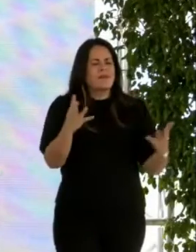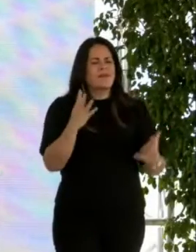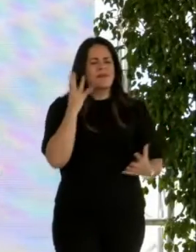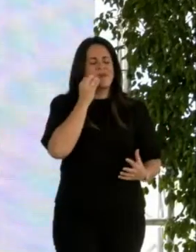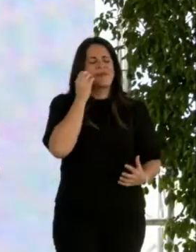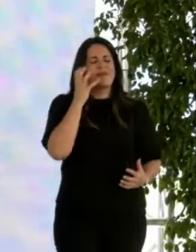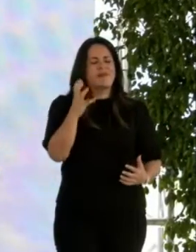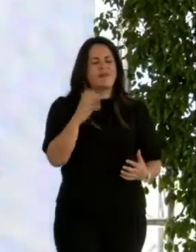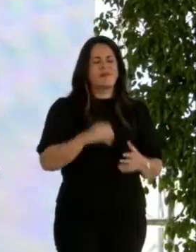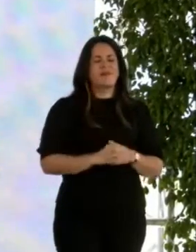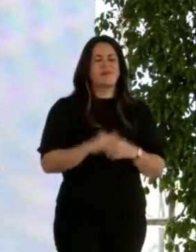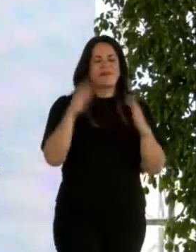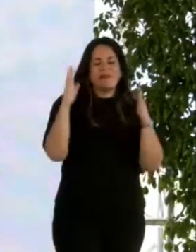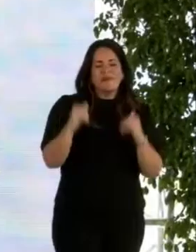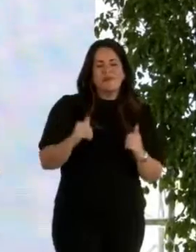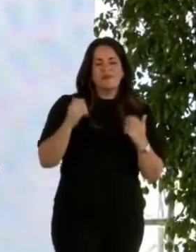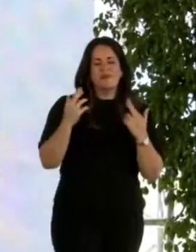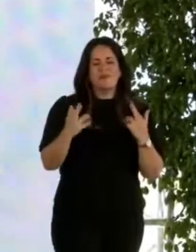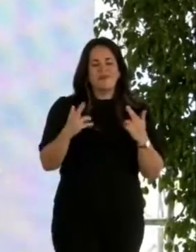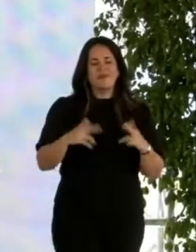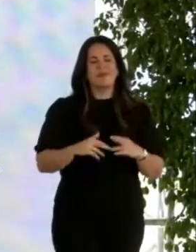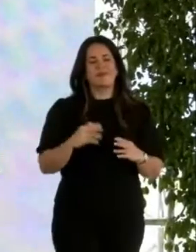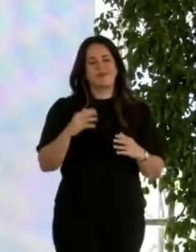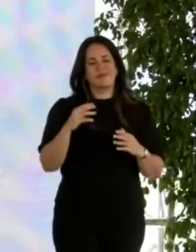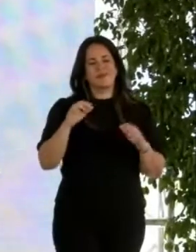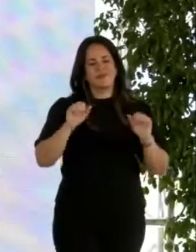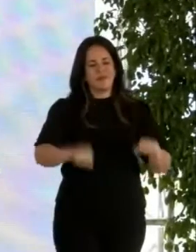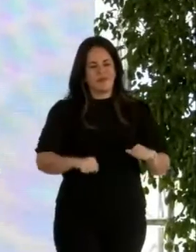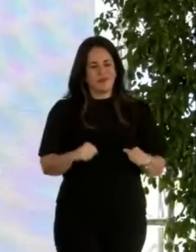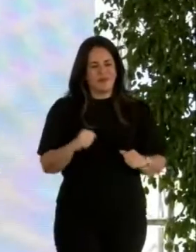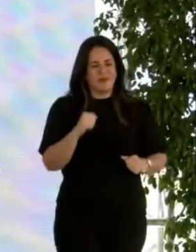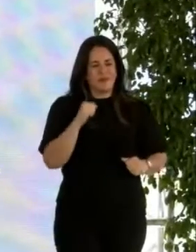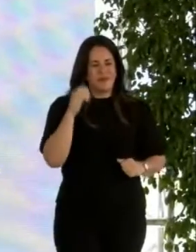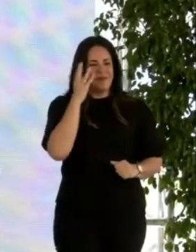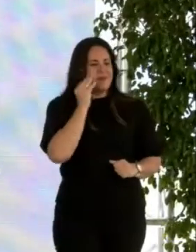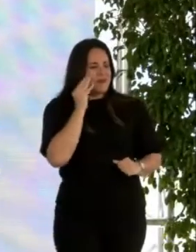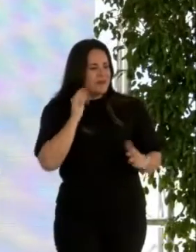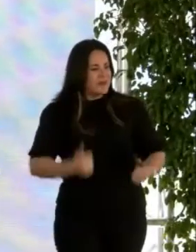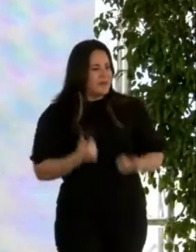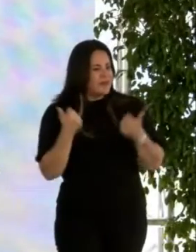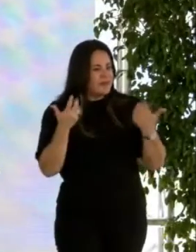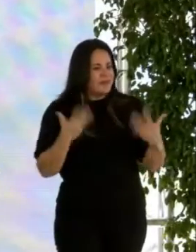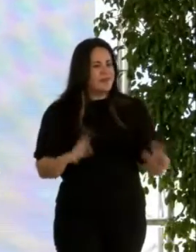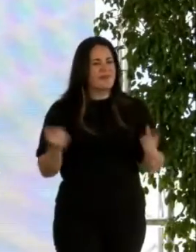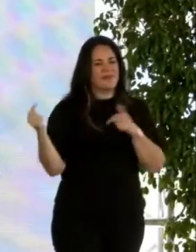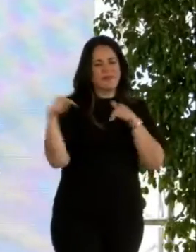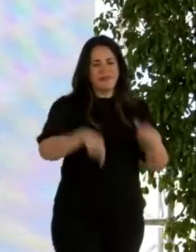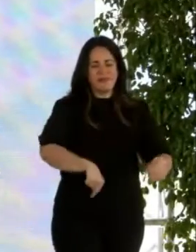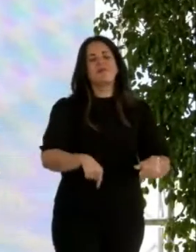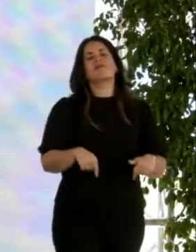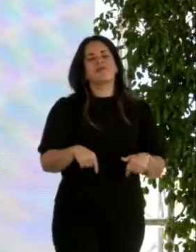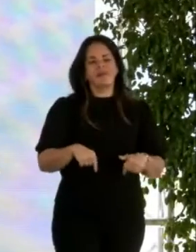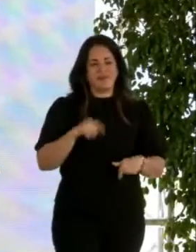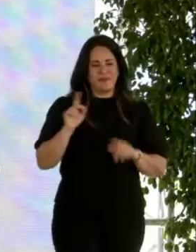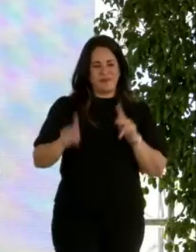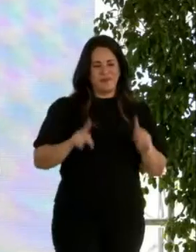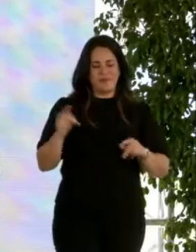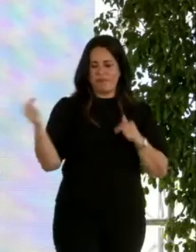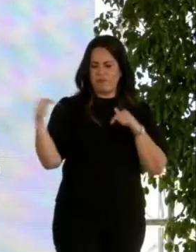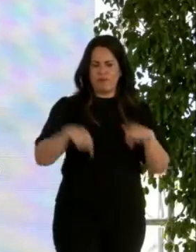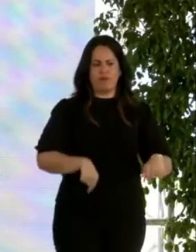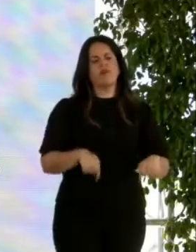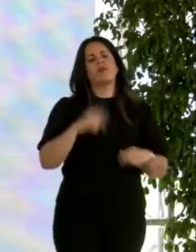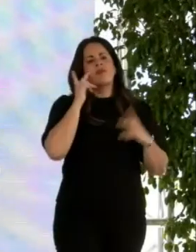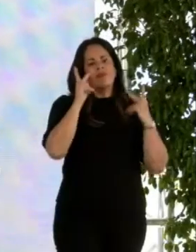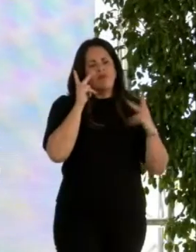hope that we can bring those experiences so that people firsthand can see some of the same things